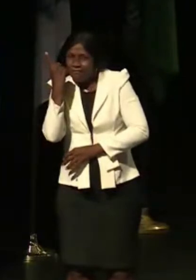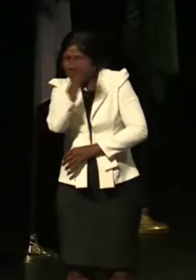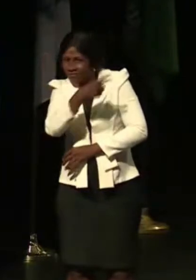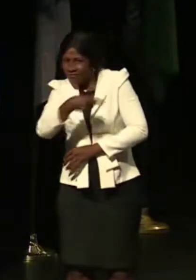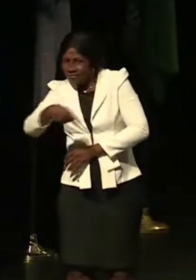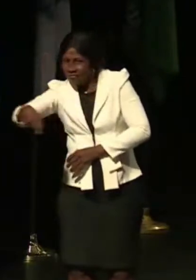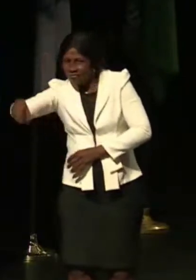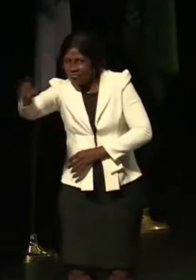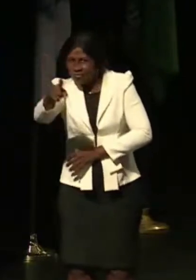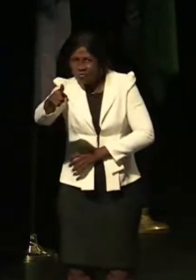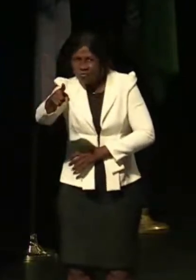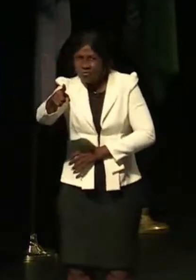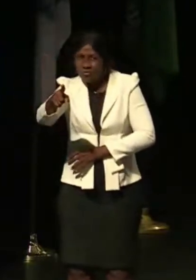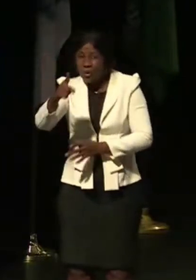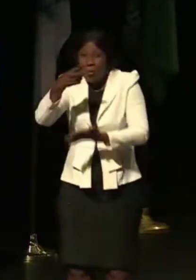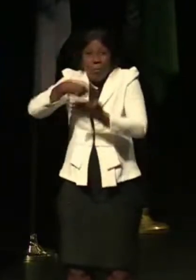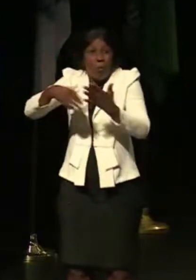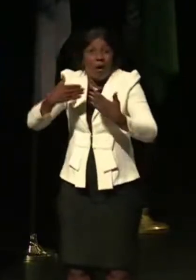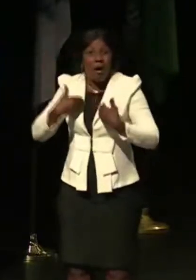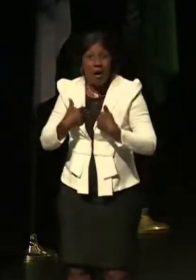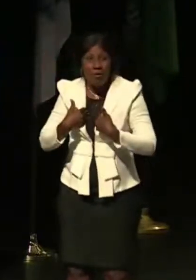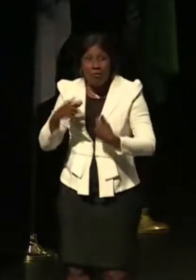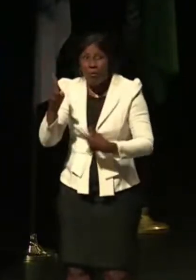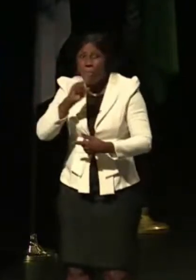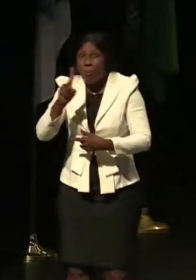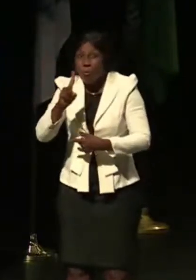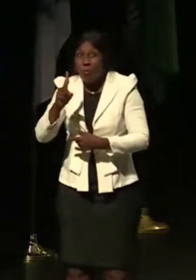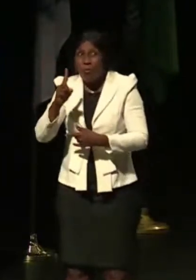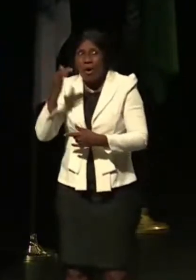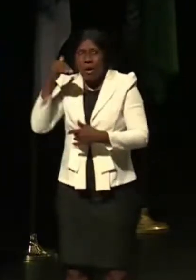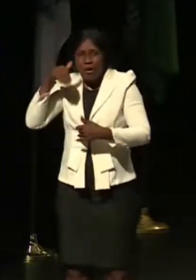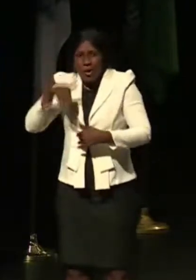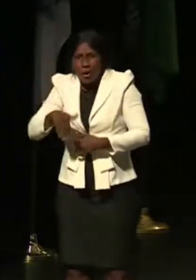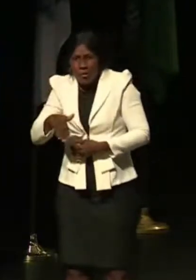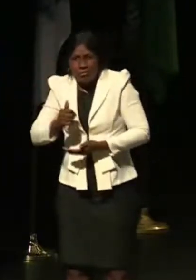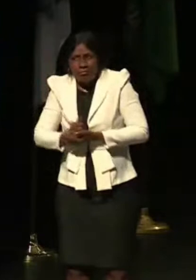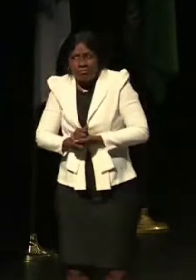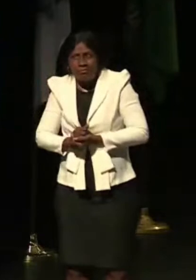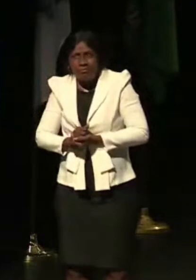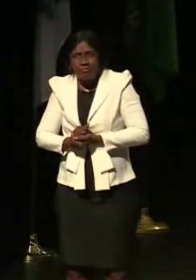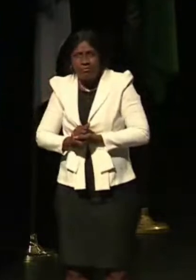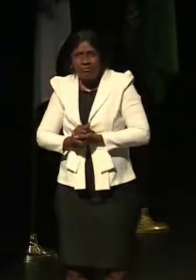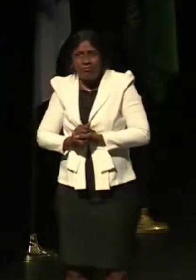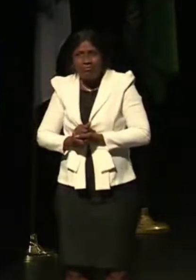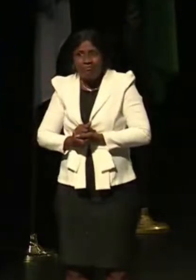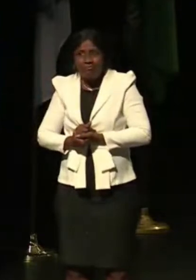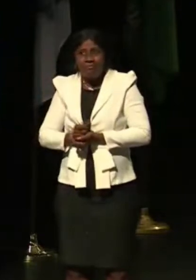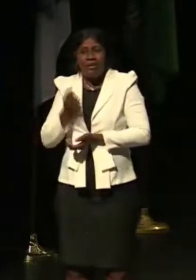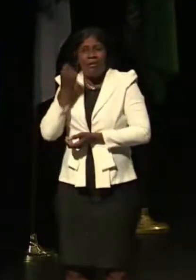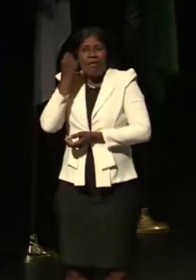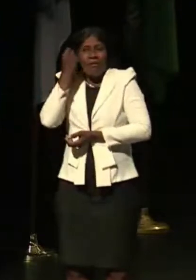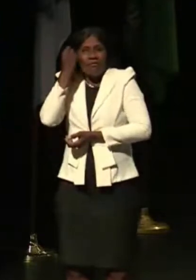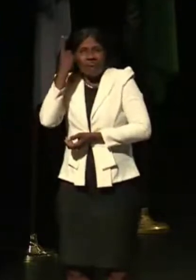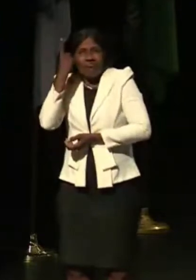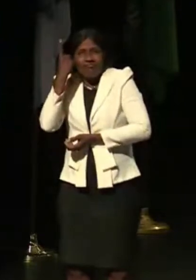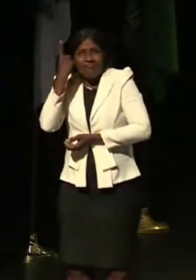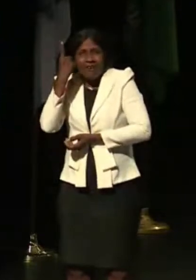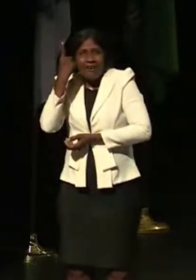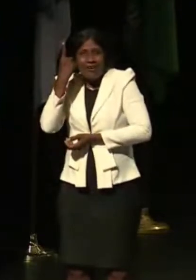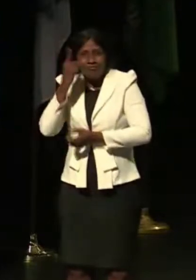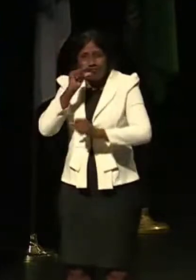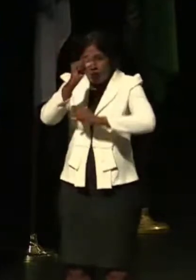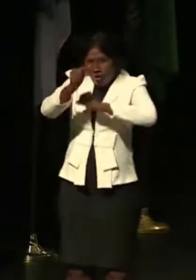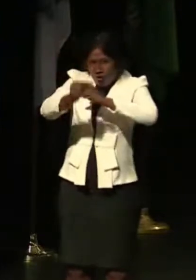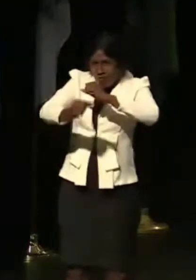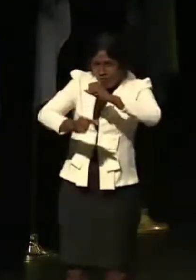as a society, as a global people, there are very strong global currents that are pushing